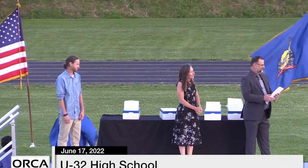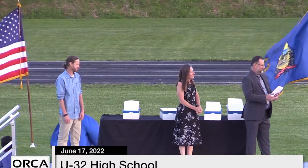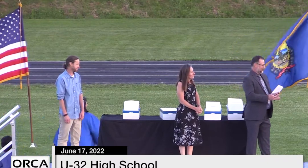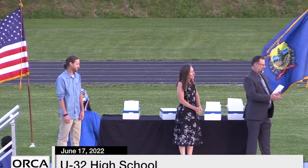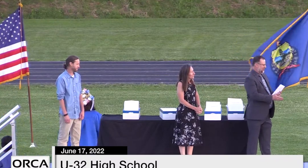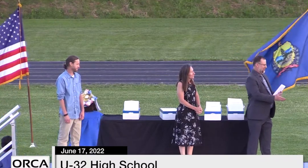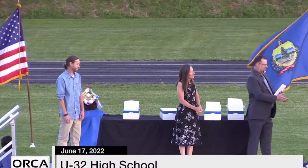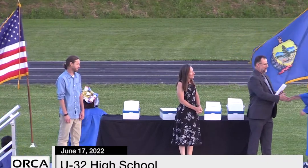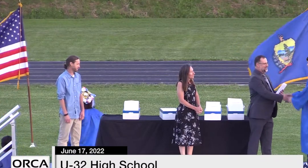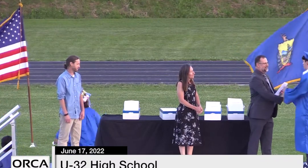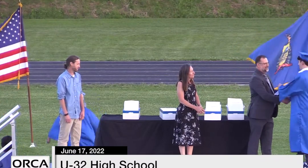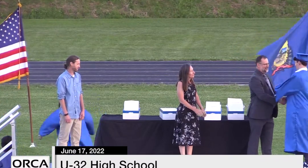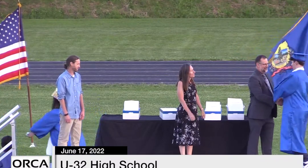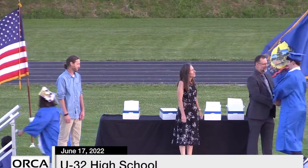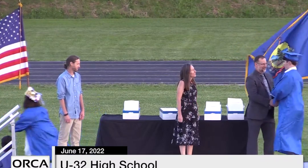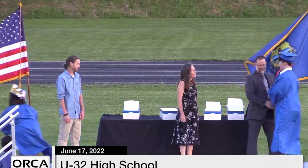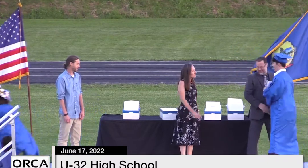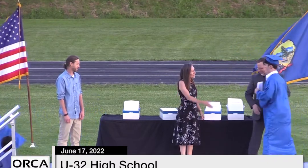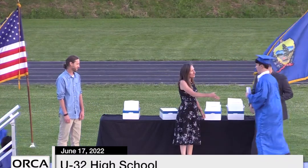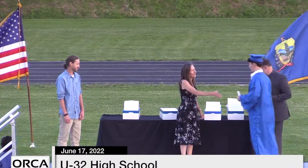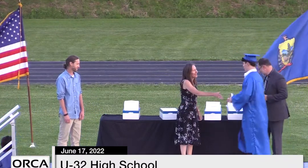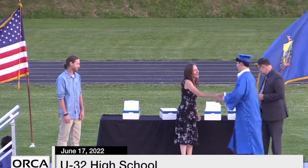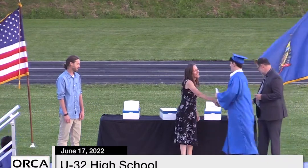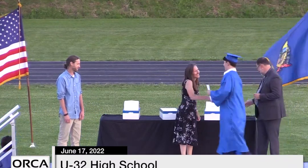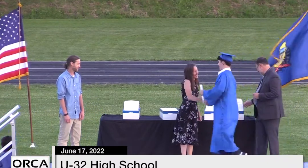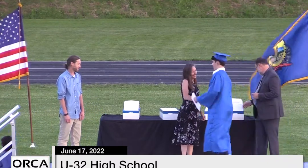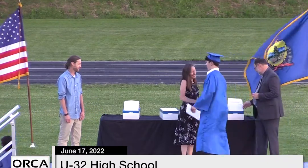Charles William Haynes.